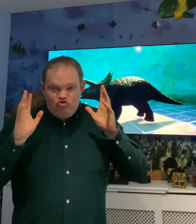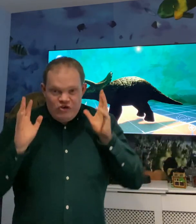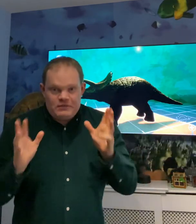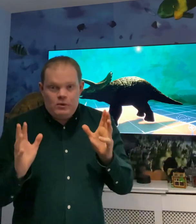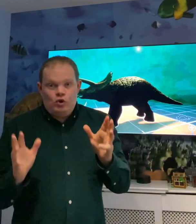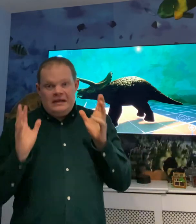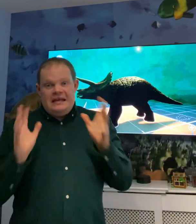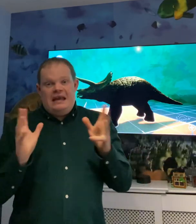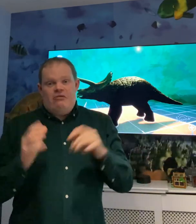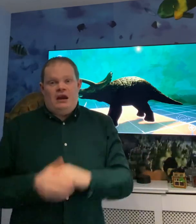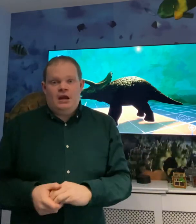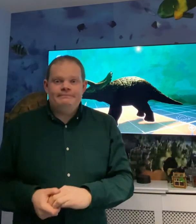Incredible hearing.